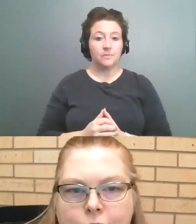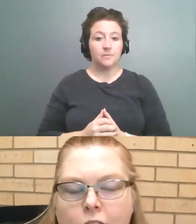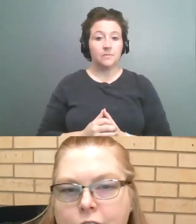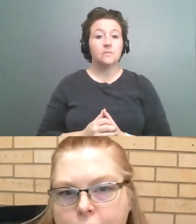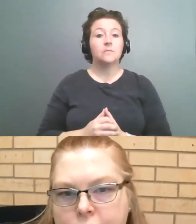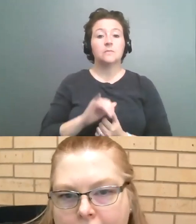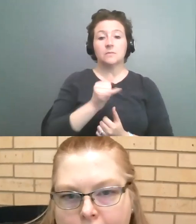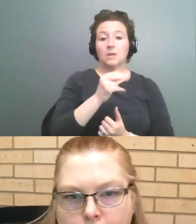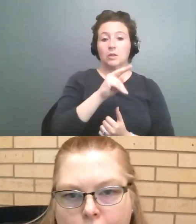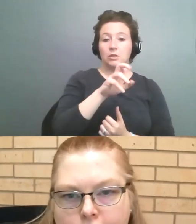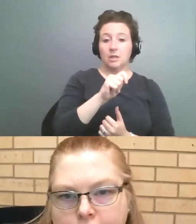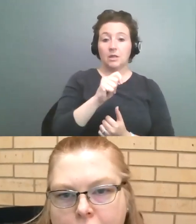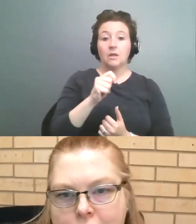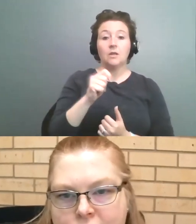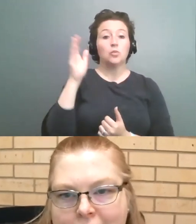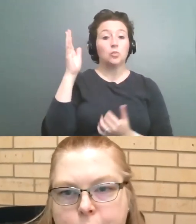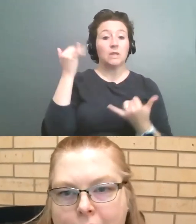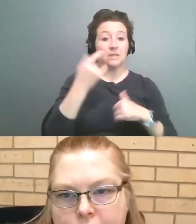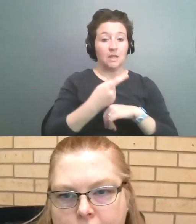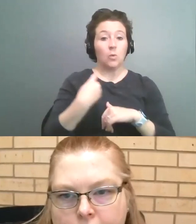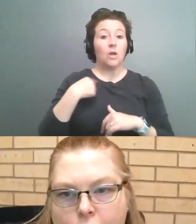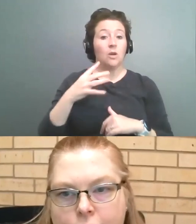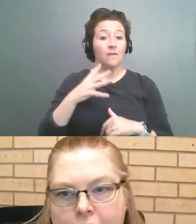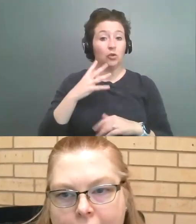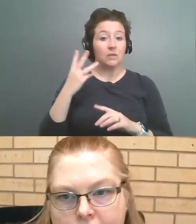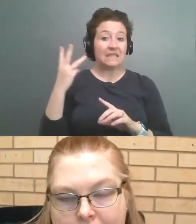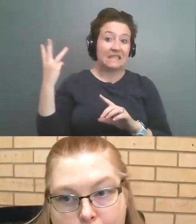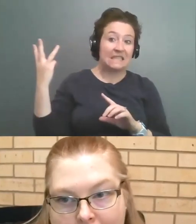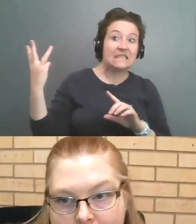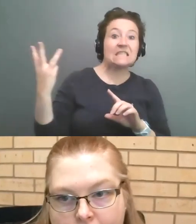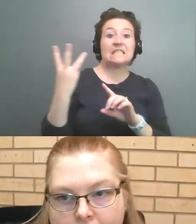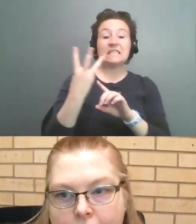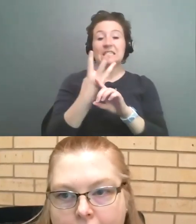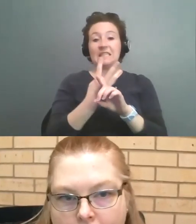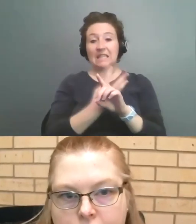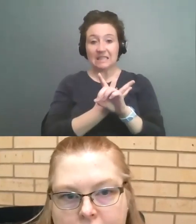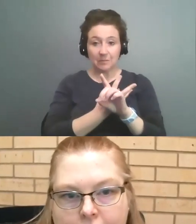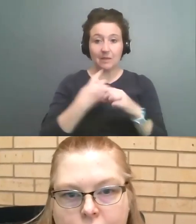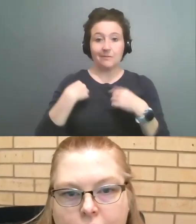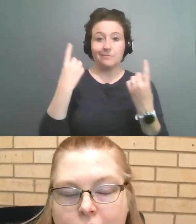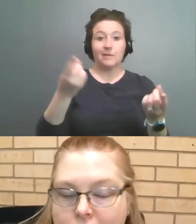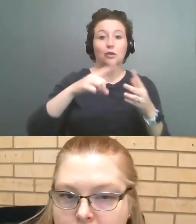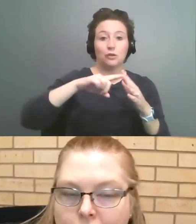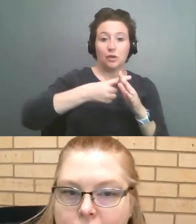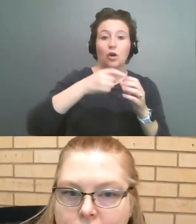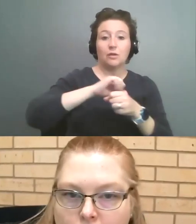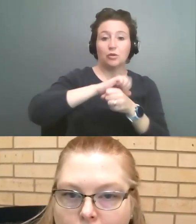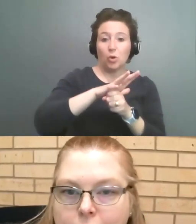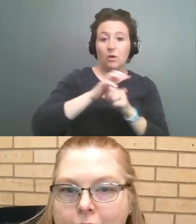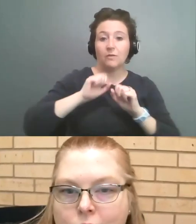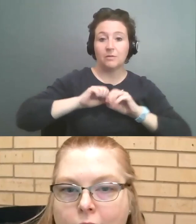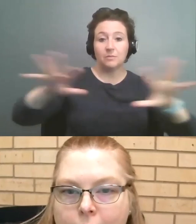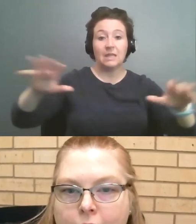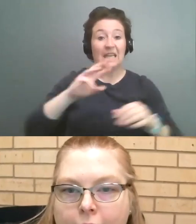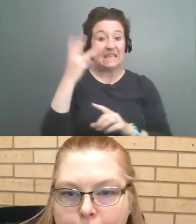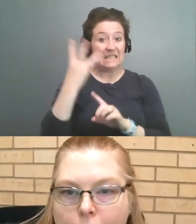So as we talk to you today, we are officially 6 months into the COVID-19 pandemic in our state. 6 months is a